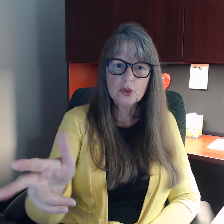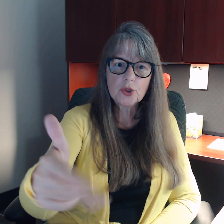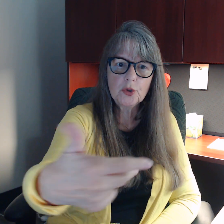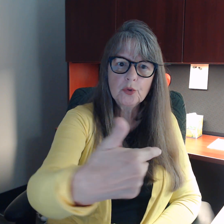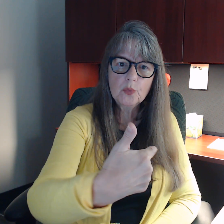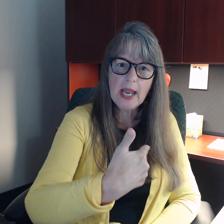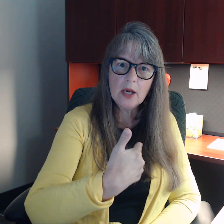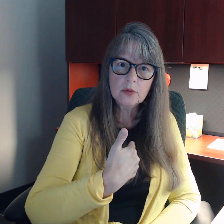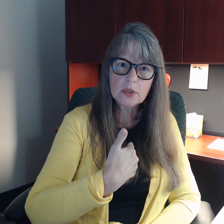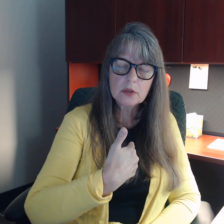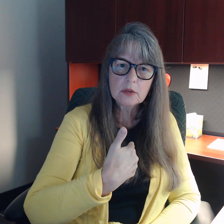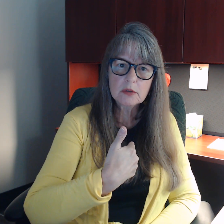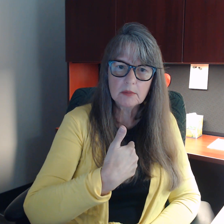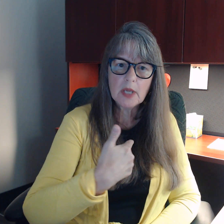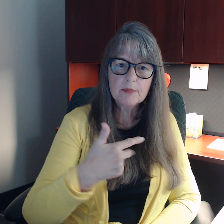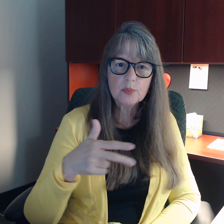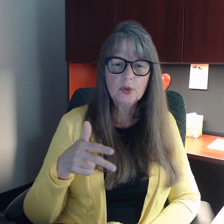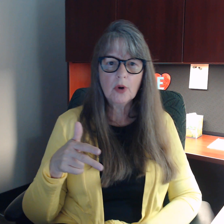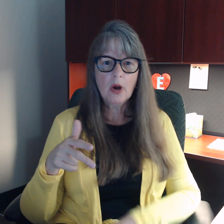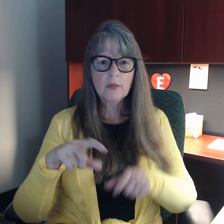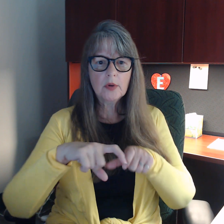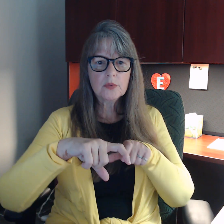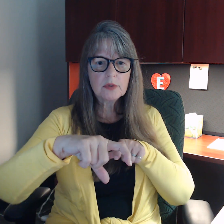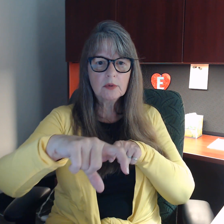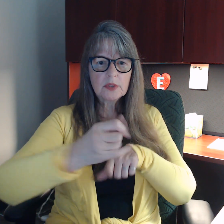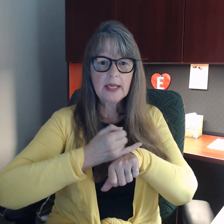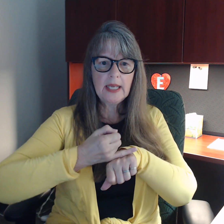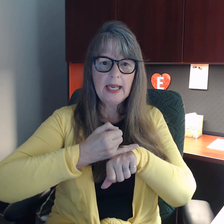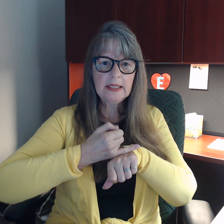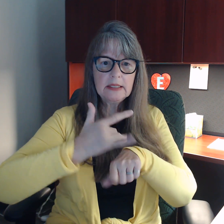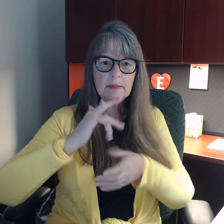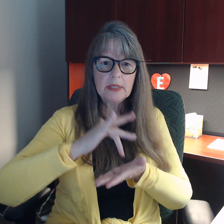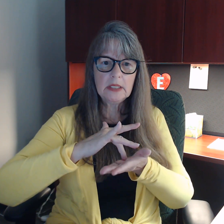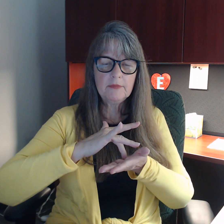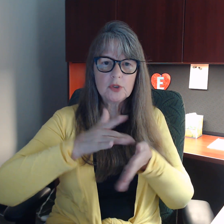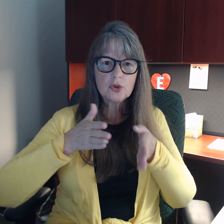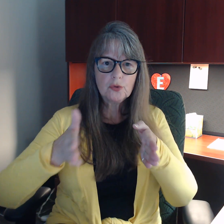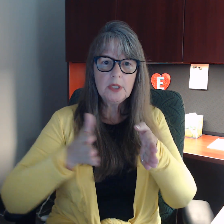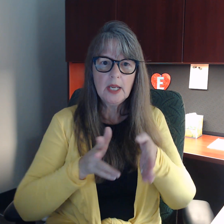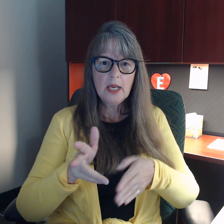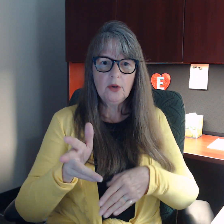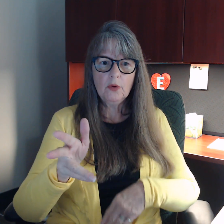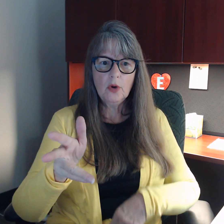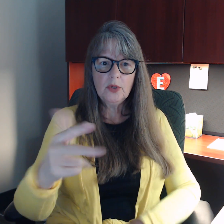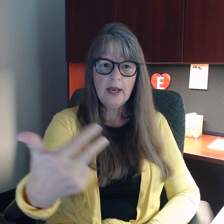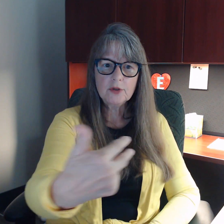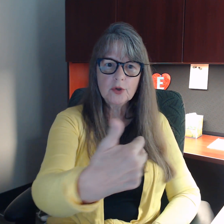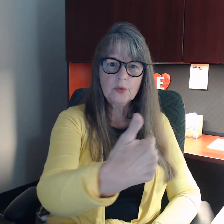turn around. Sometimes when you're on those, there's like an island in the middle of the street, and you go and you have to turn